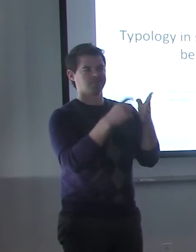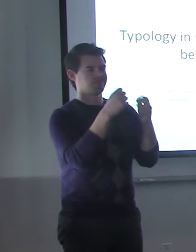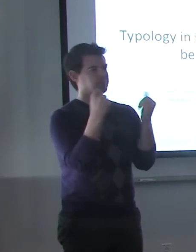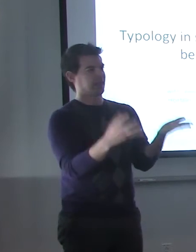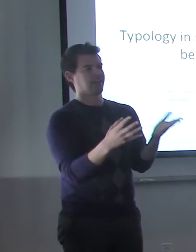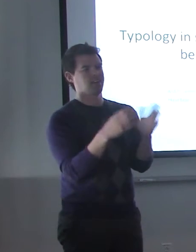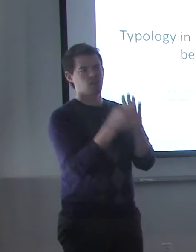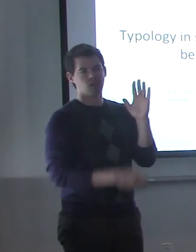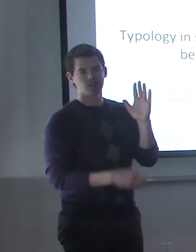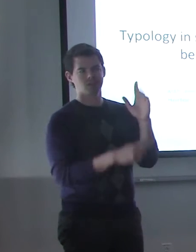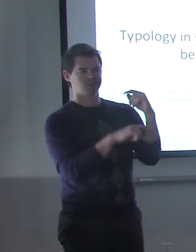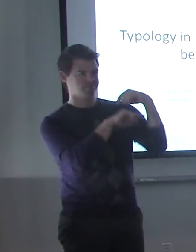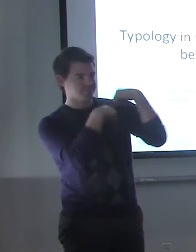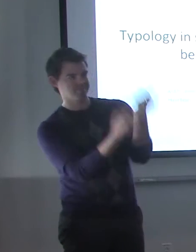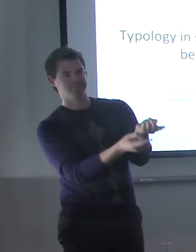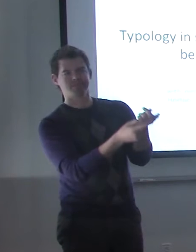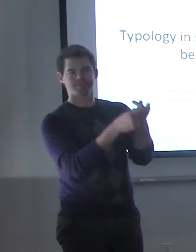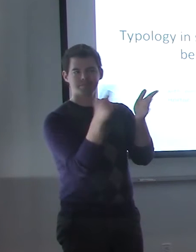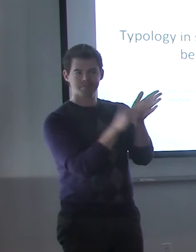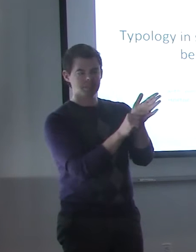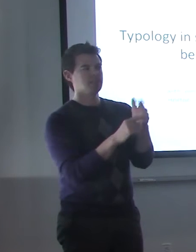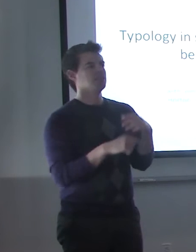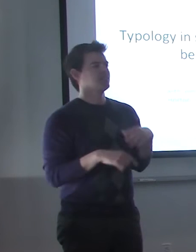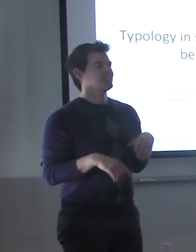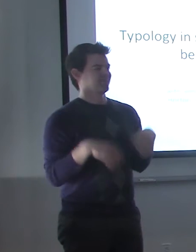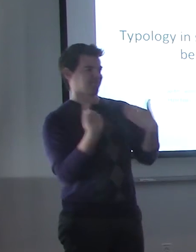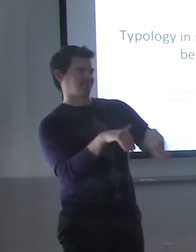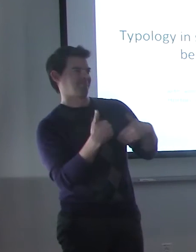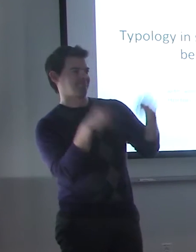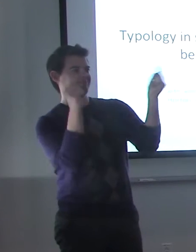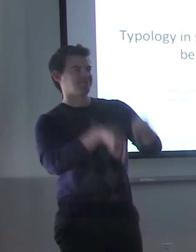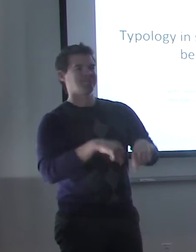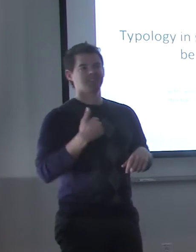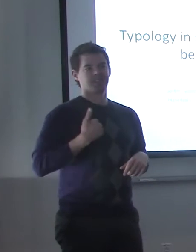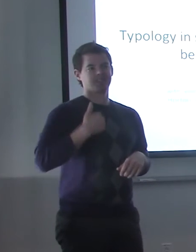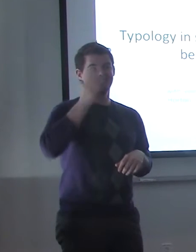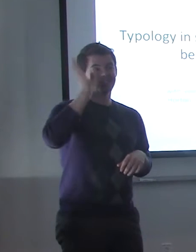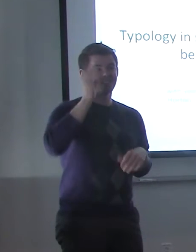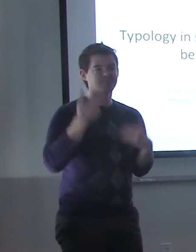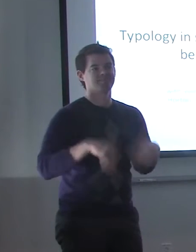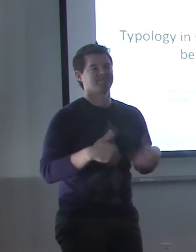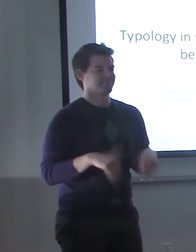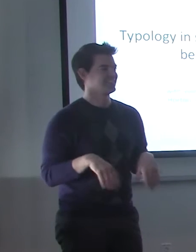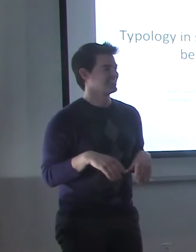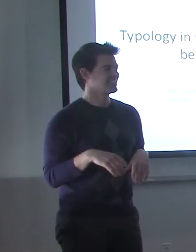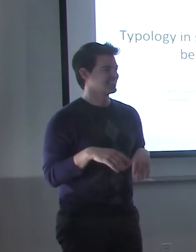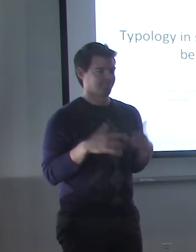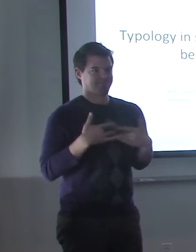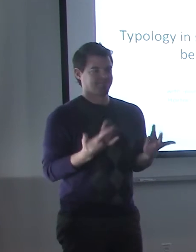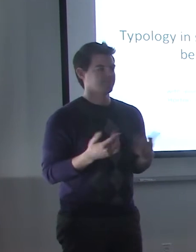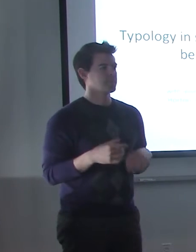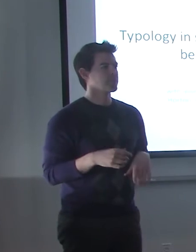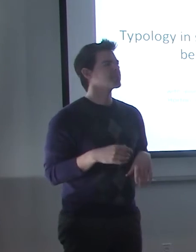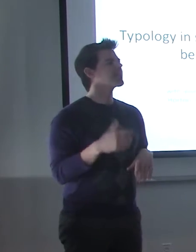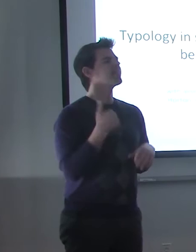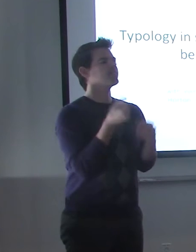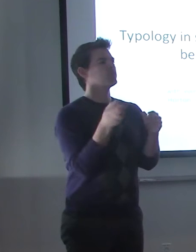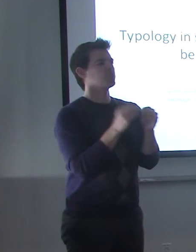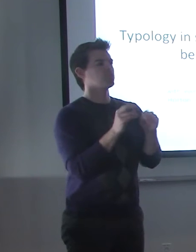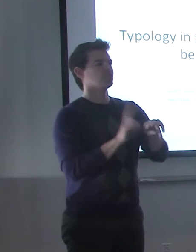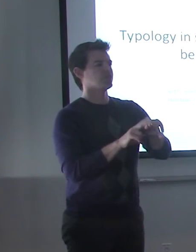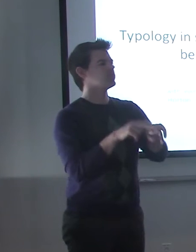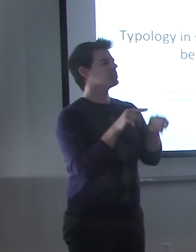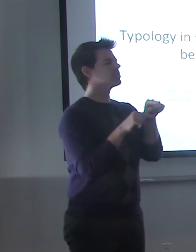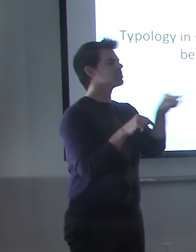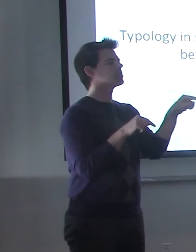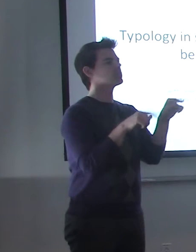papers, journal articles, etc. And we're so happy to have her coming today, and we'll get started. There are a few extra chairs up front,